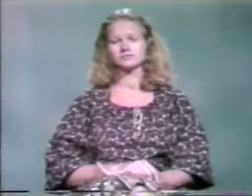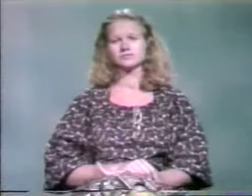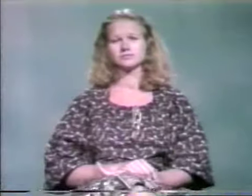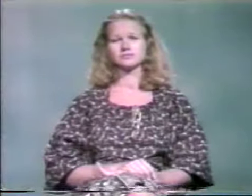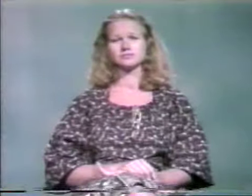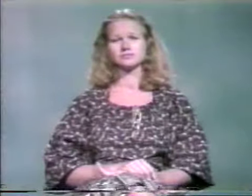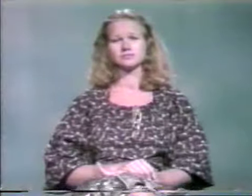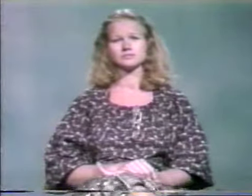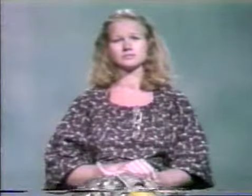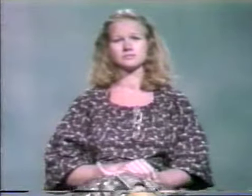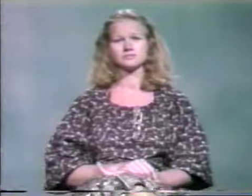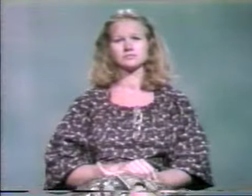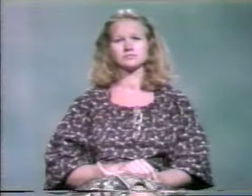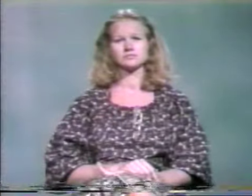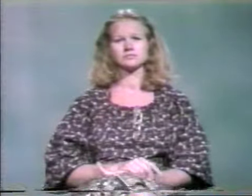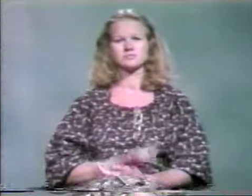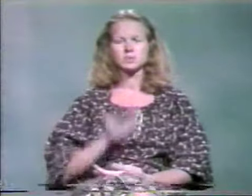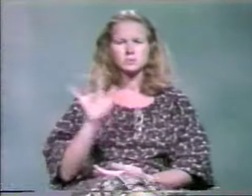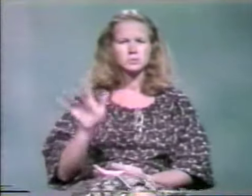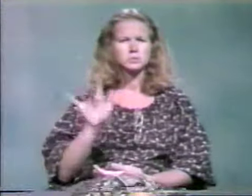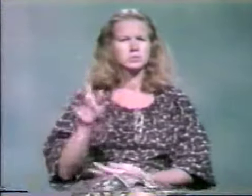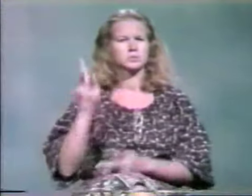Poor people, their homes were damaged.